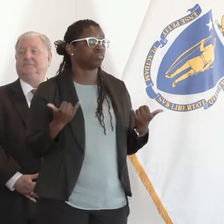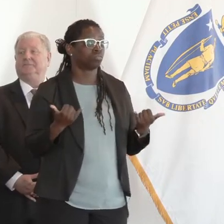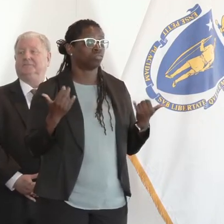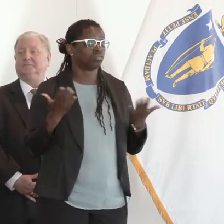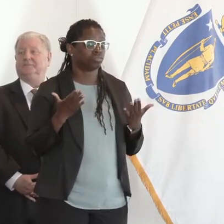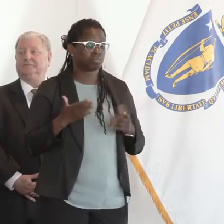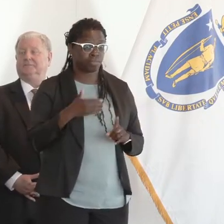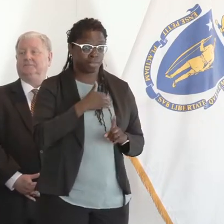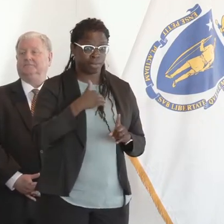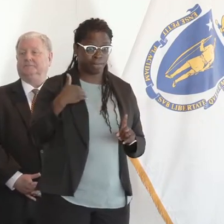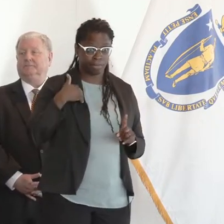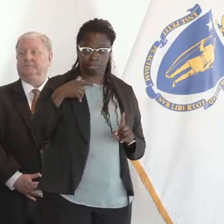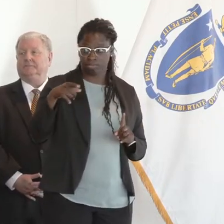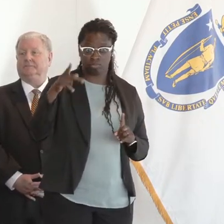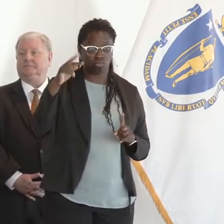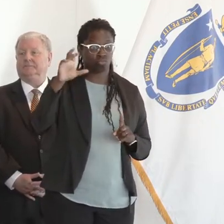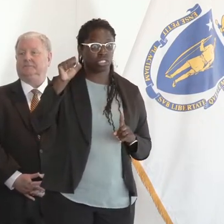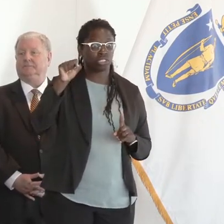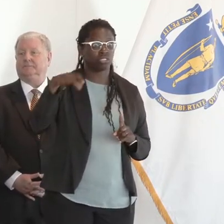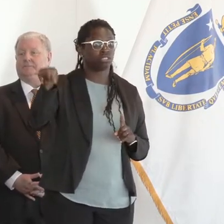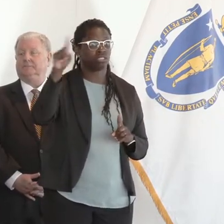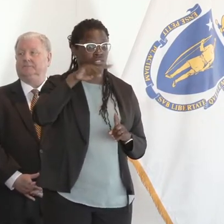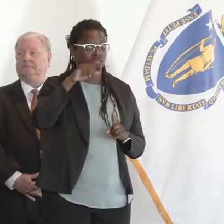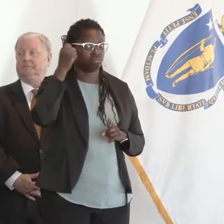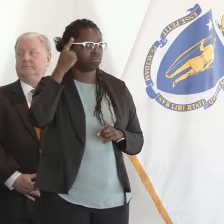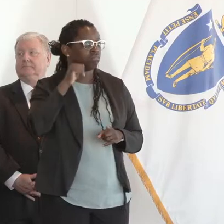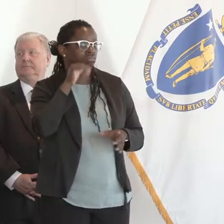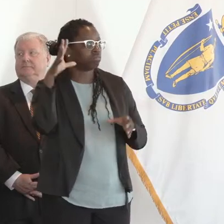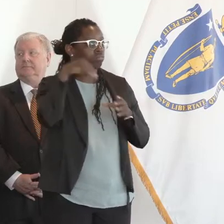and those guests here who are not participating in our